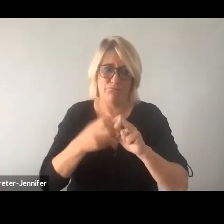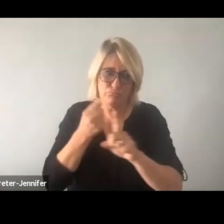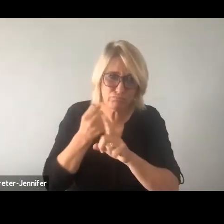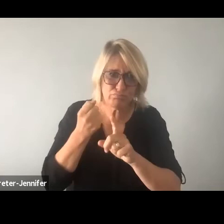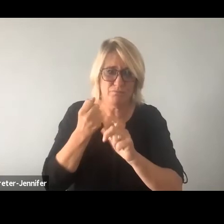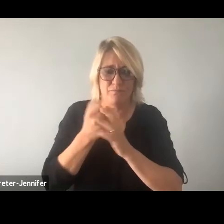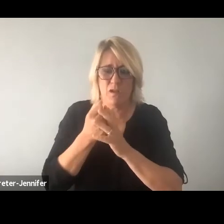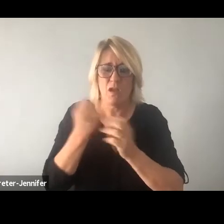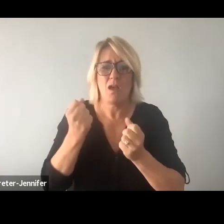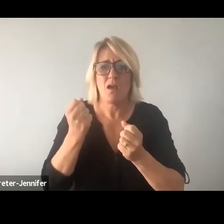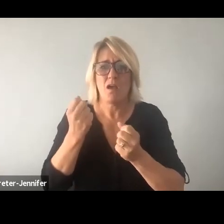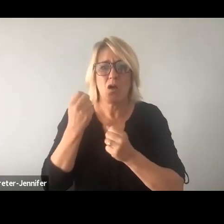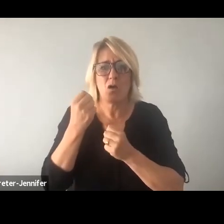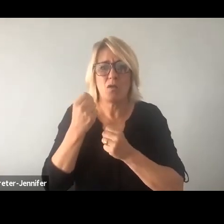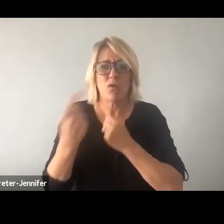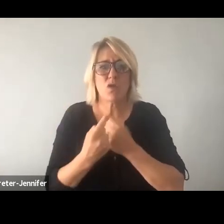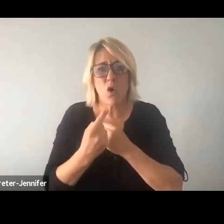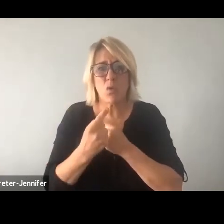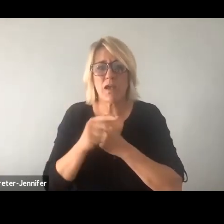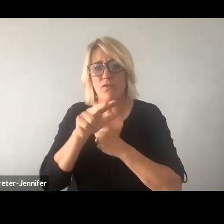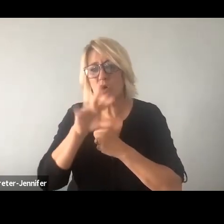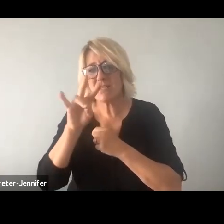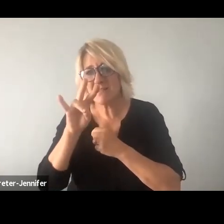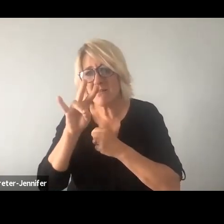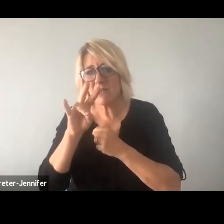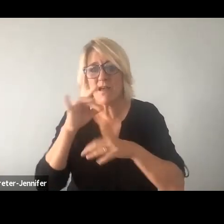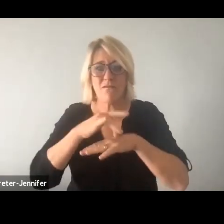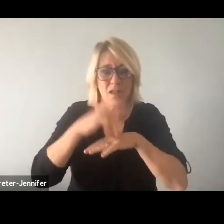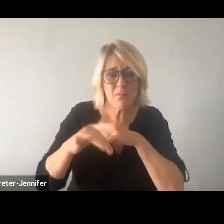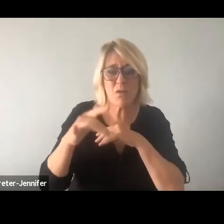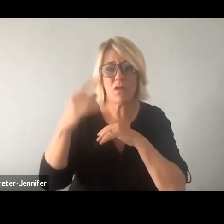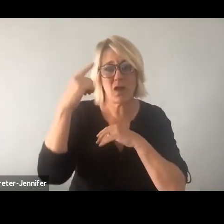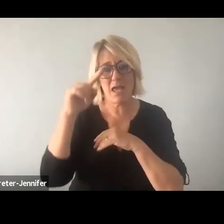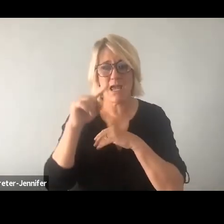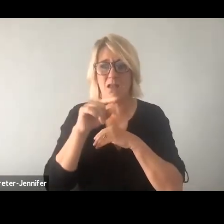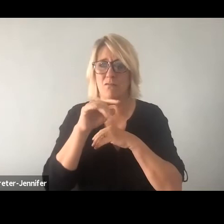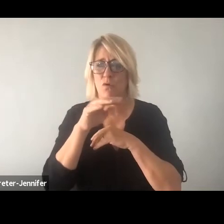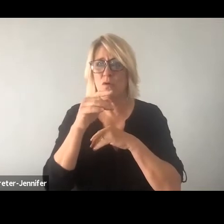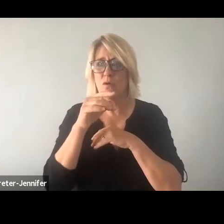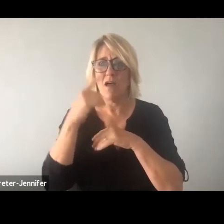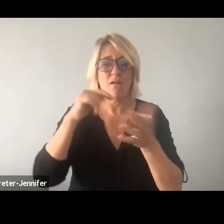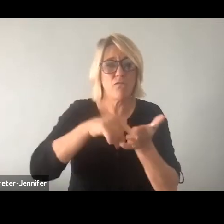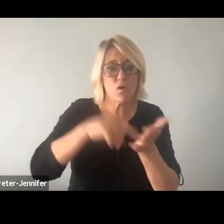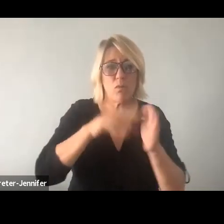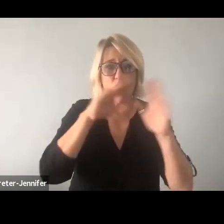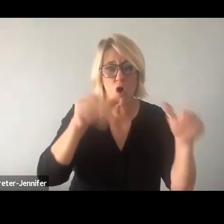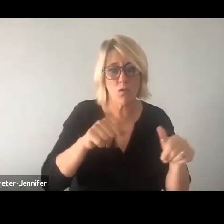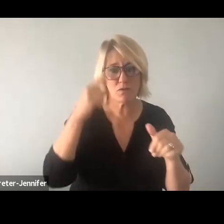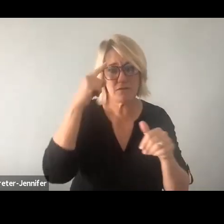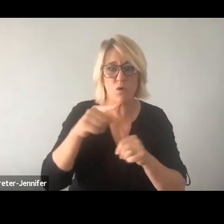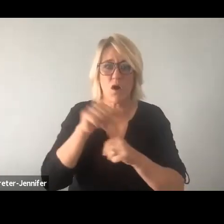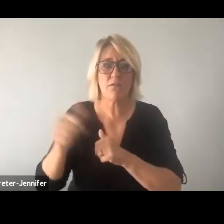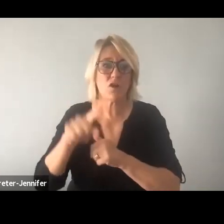only 37 affordable and available homes for every 100 extremely low income renter